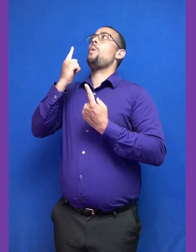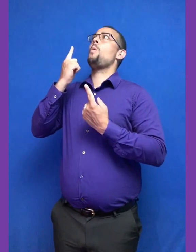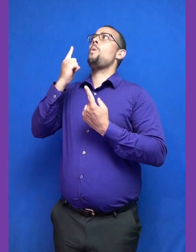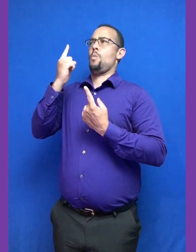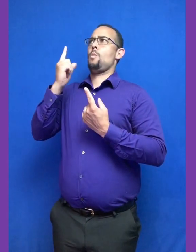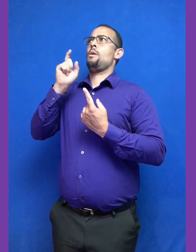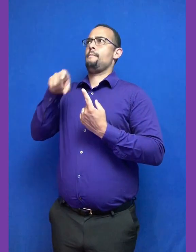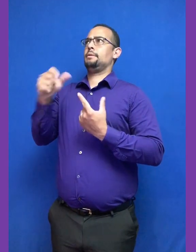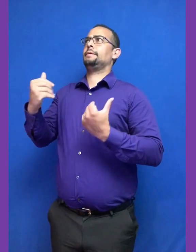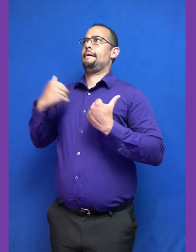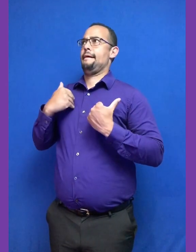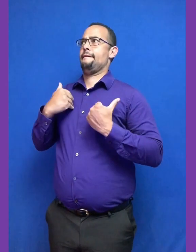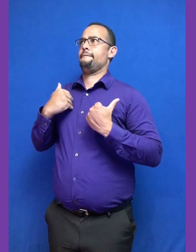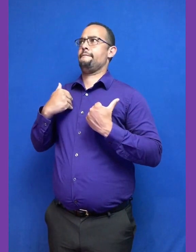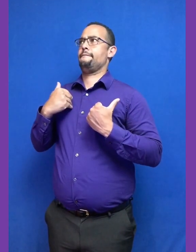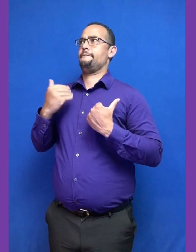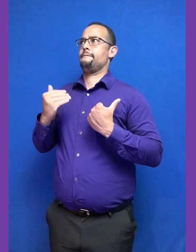for this hurricane season.